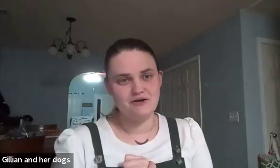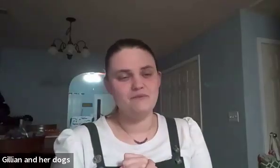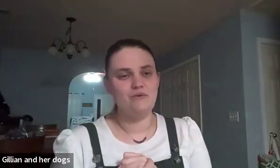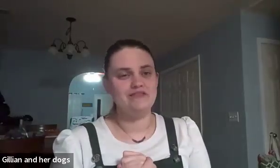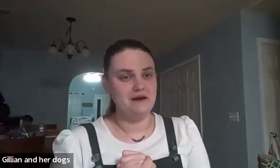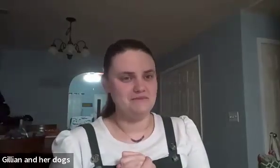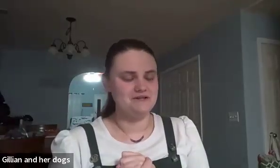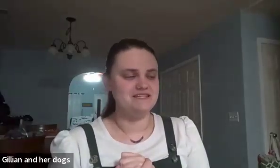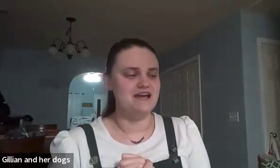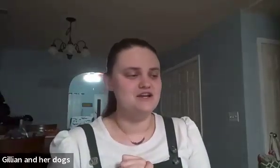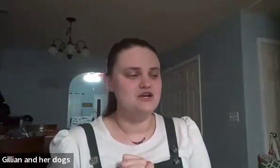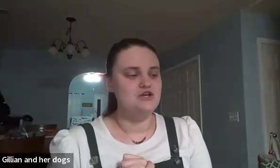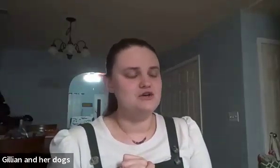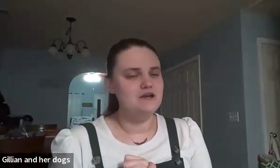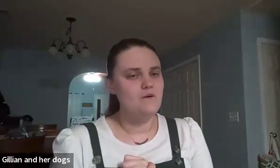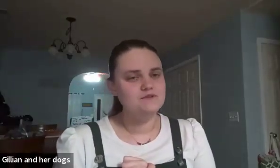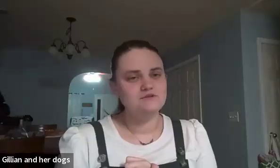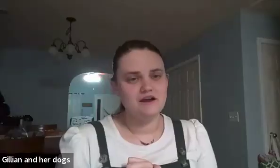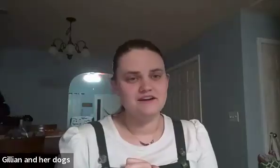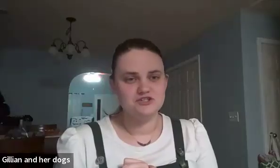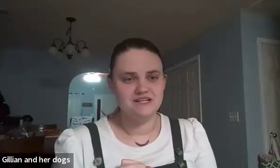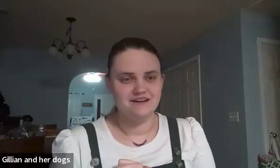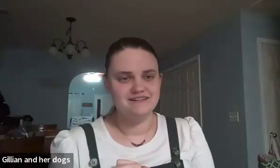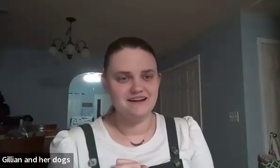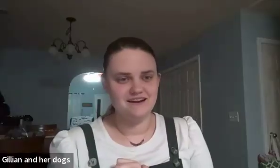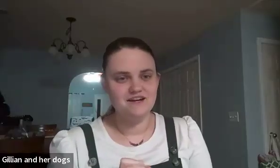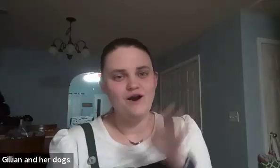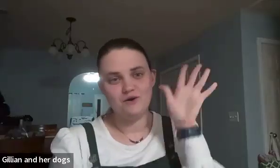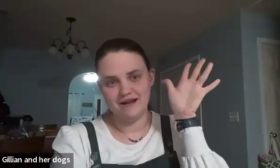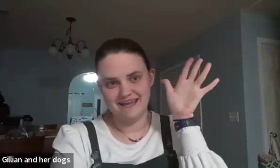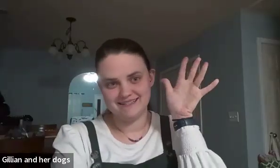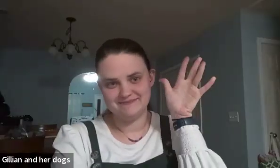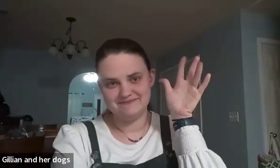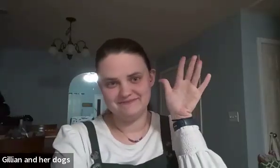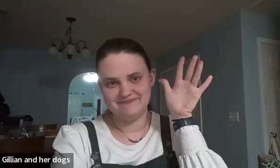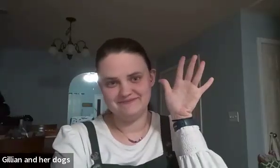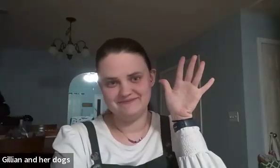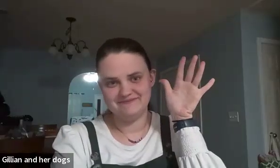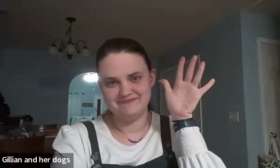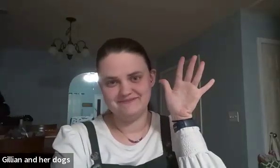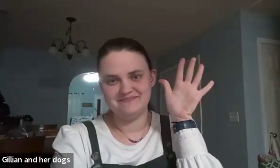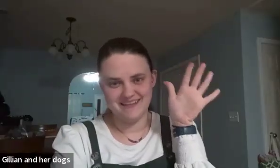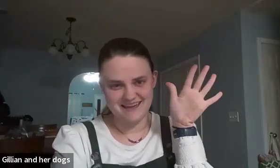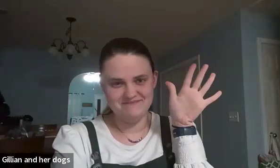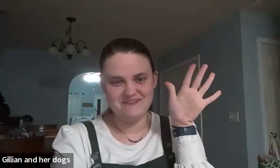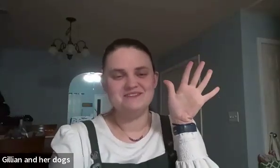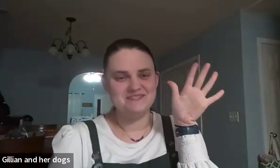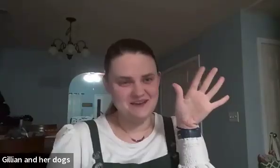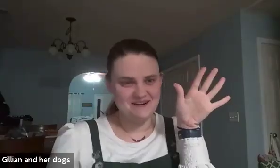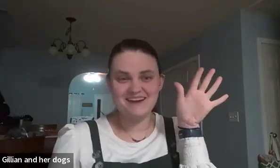ASL with numbers is that you can go up to 999 on one hand. Okay. So I